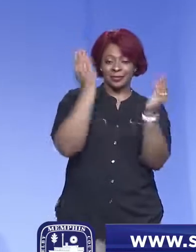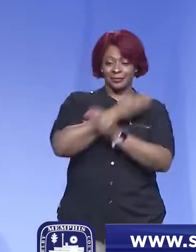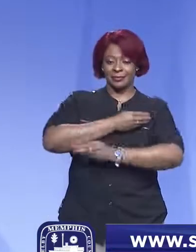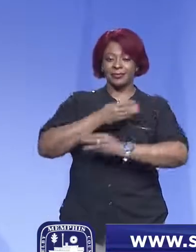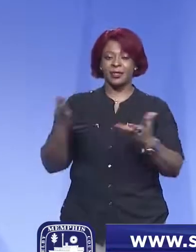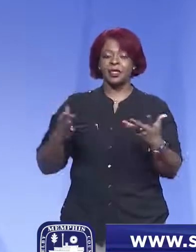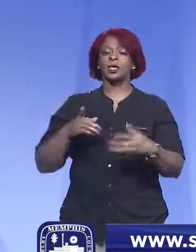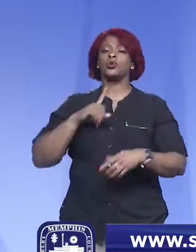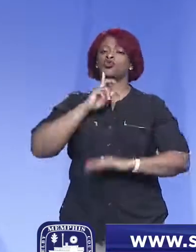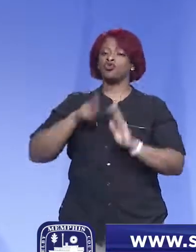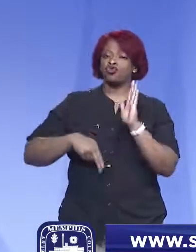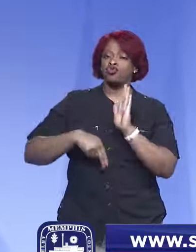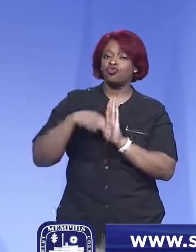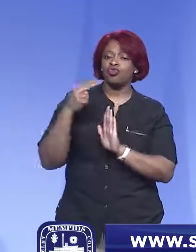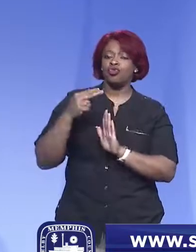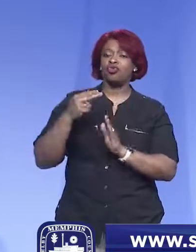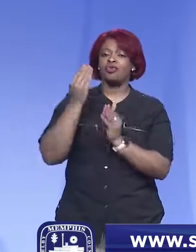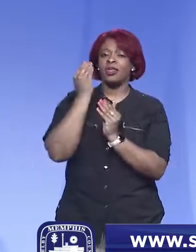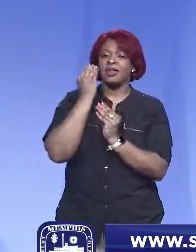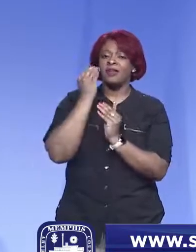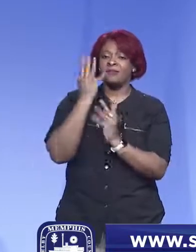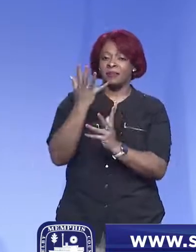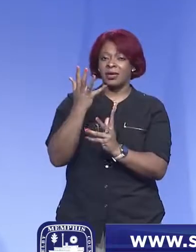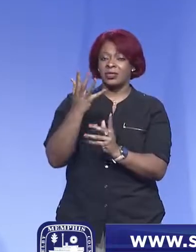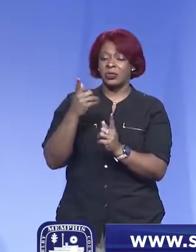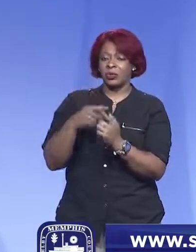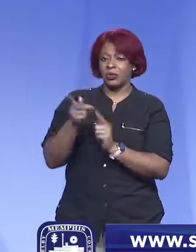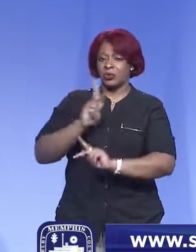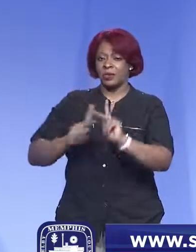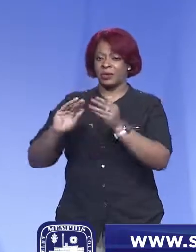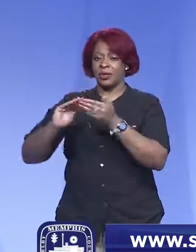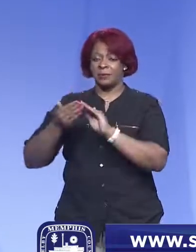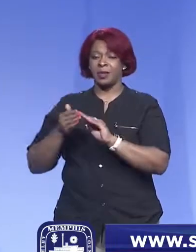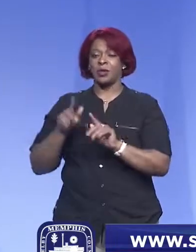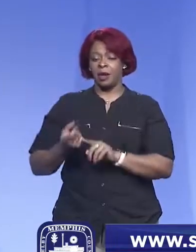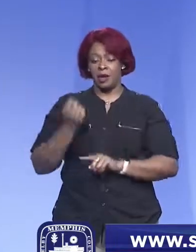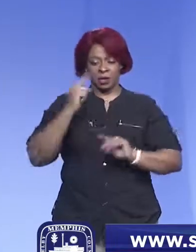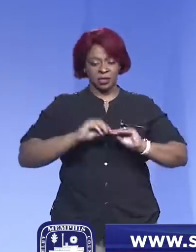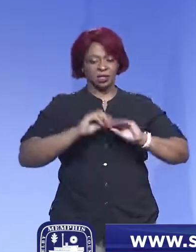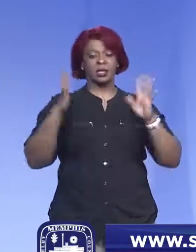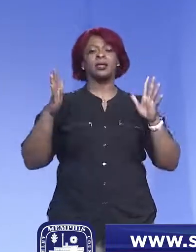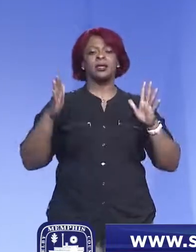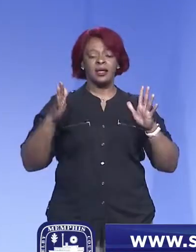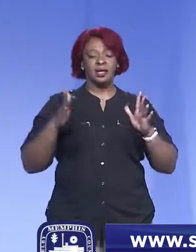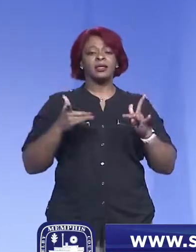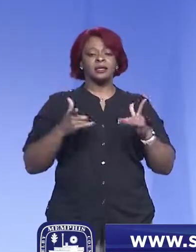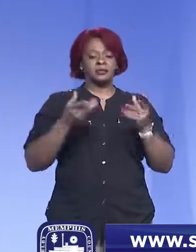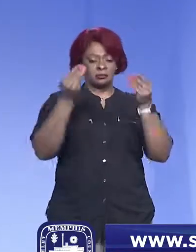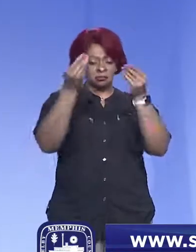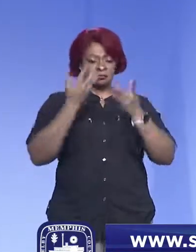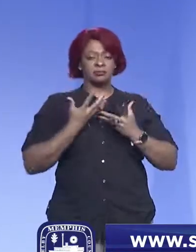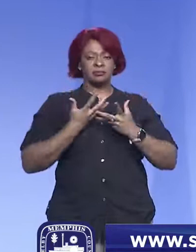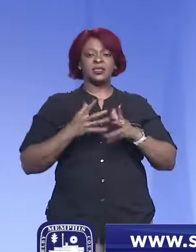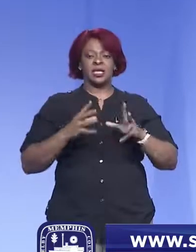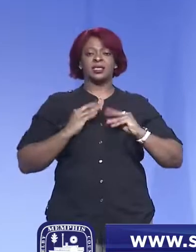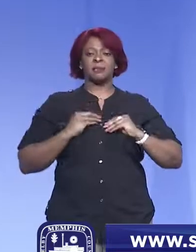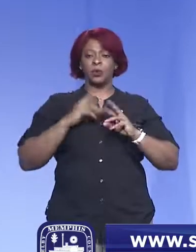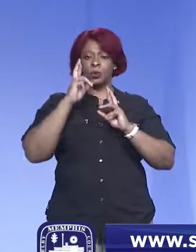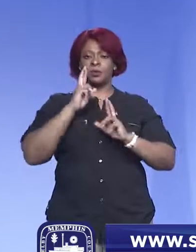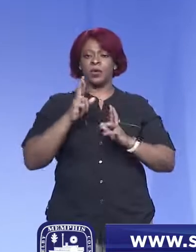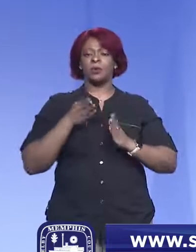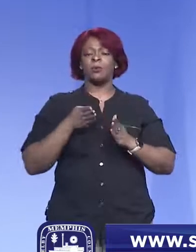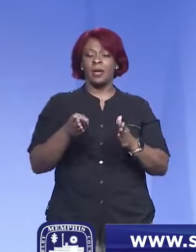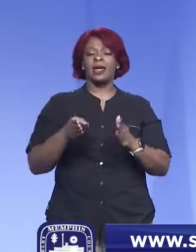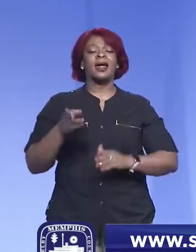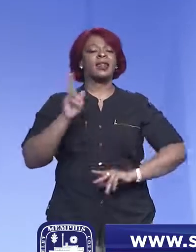provides truthful information where people can understand it and it presented in a respectful way. And I